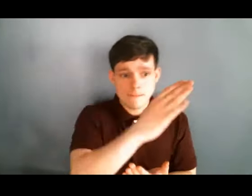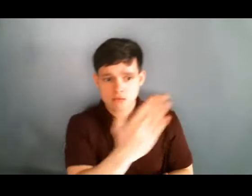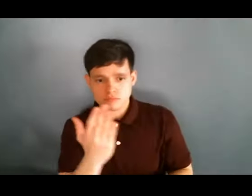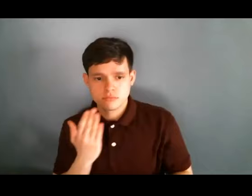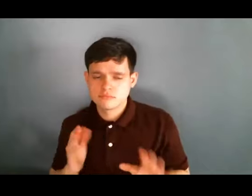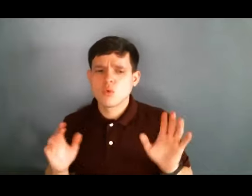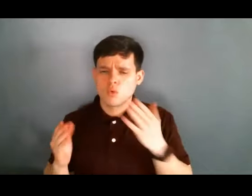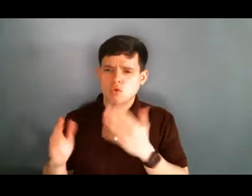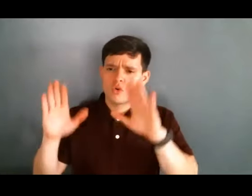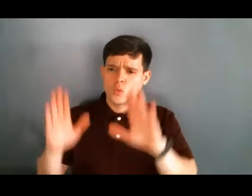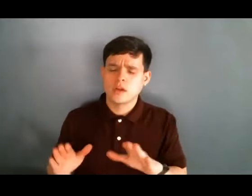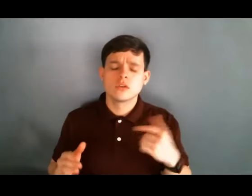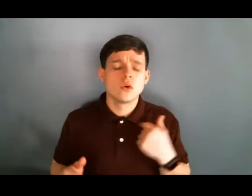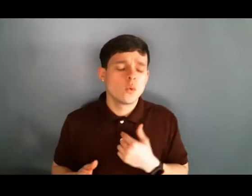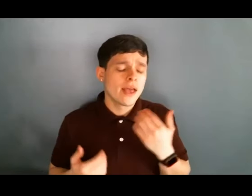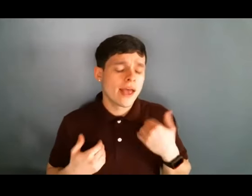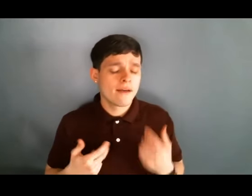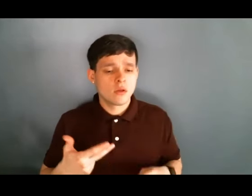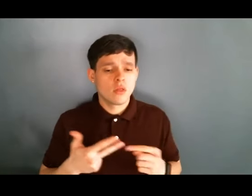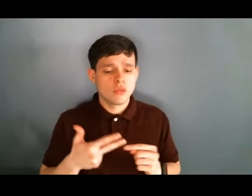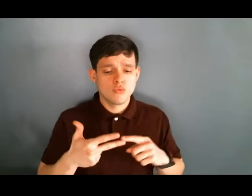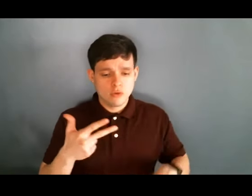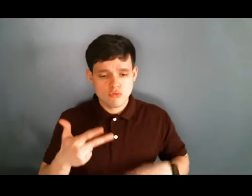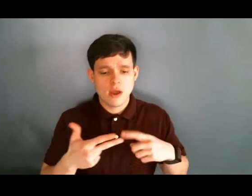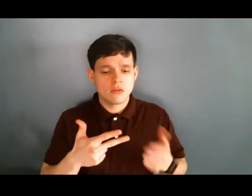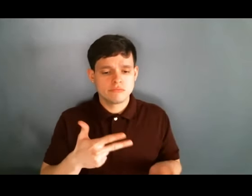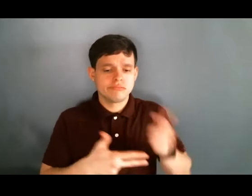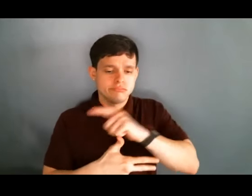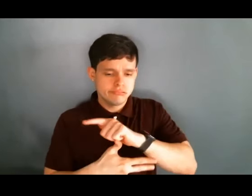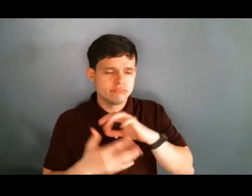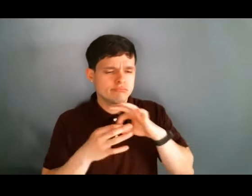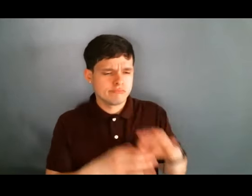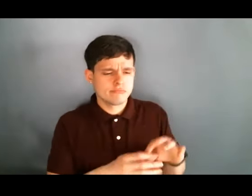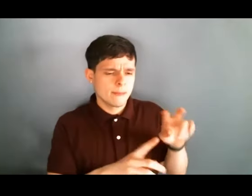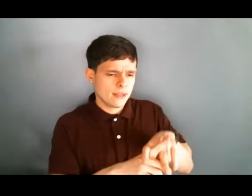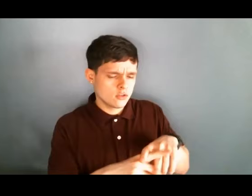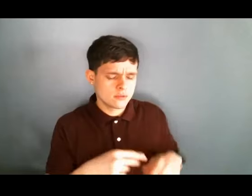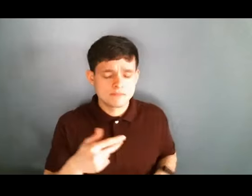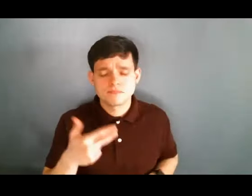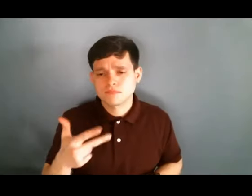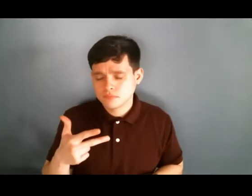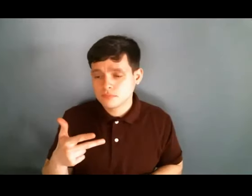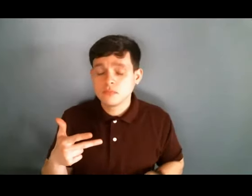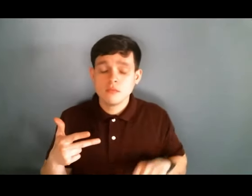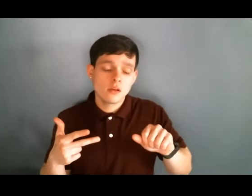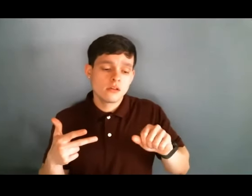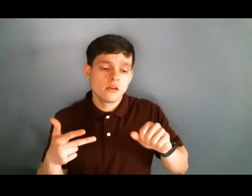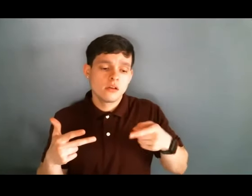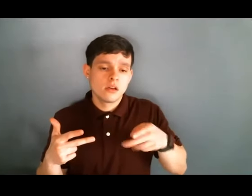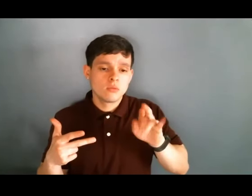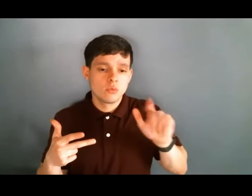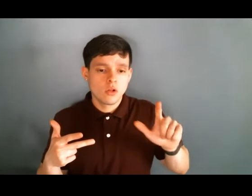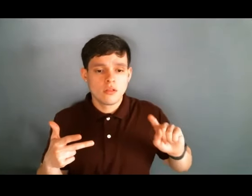as I mentioned, 3 rounds of review, and these correspond to the 3 stages of the application. So on April 1st, we